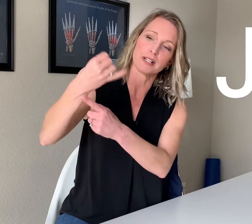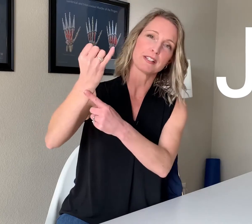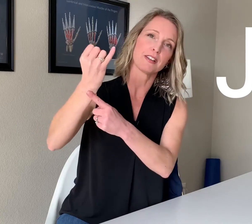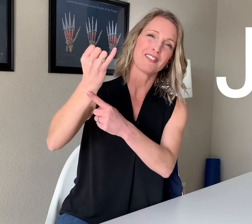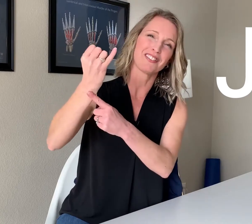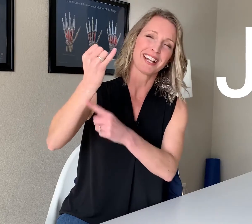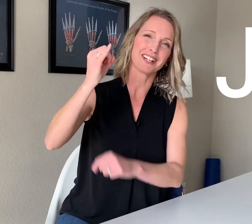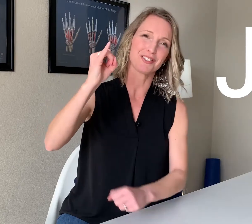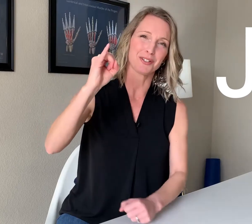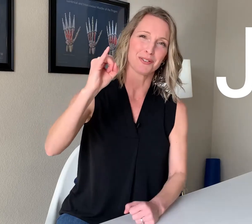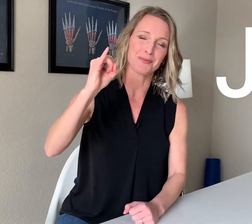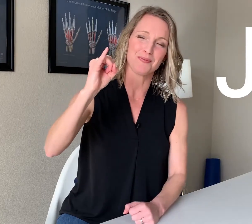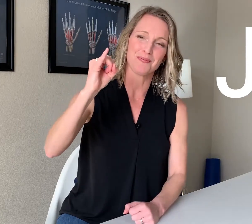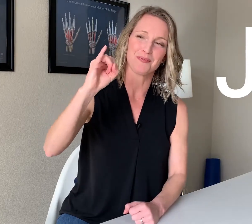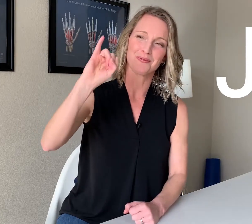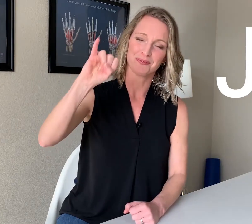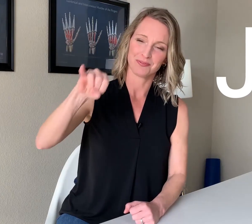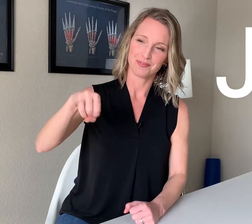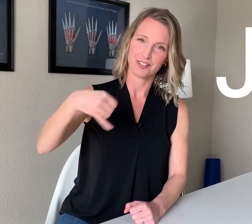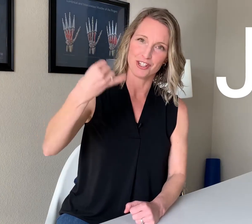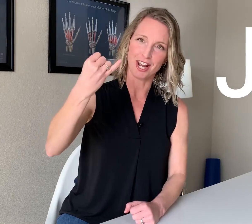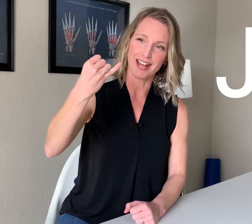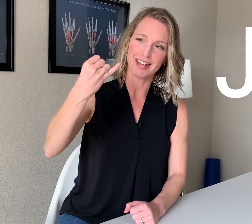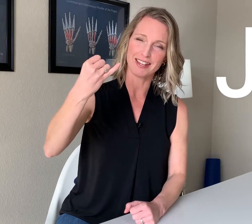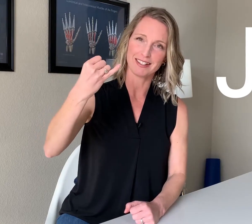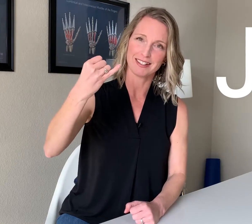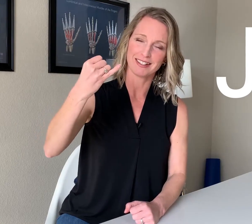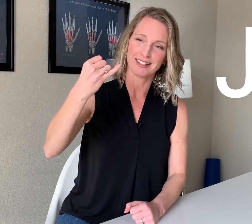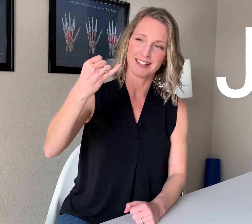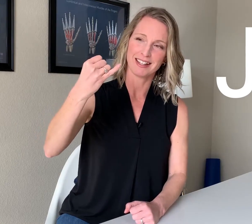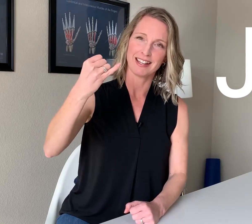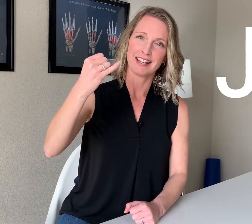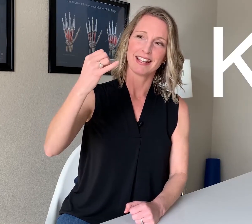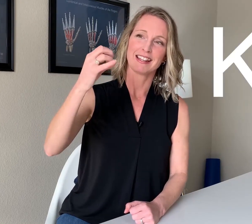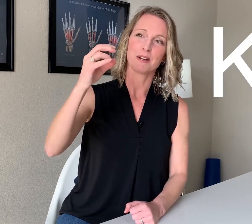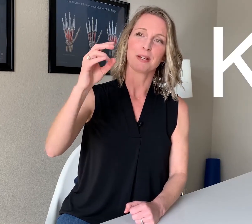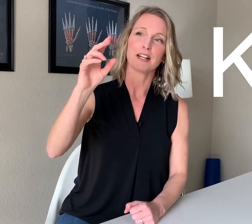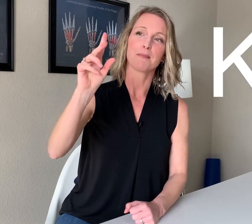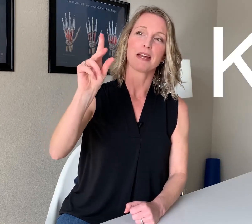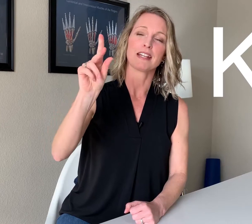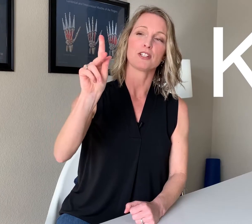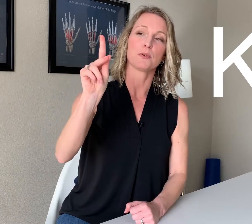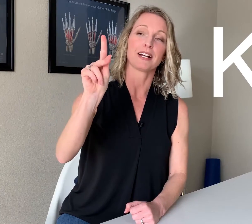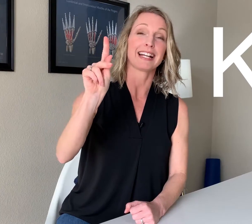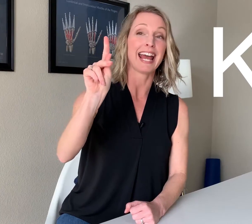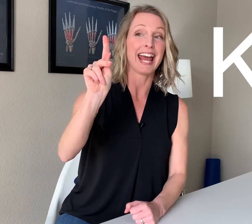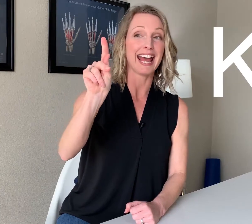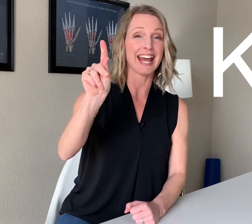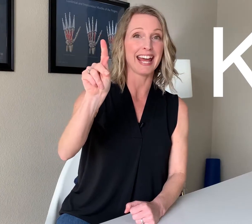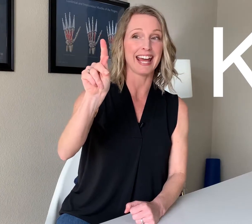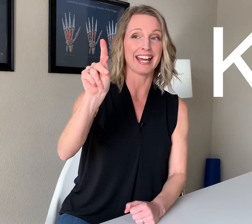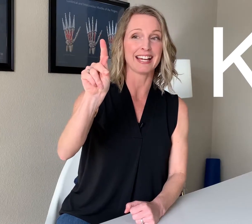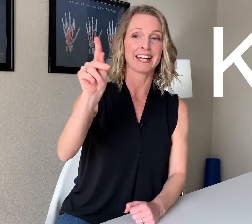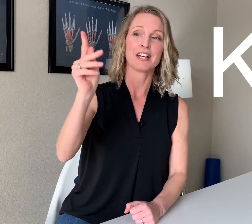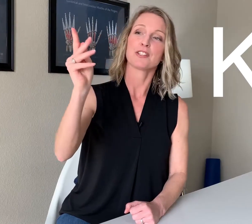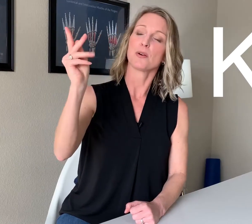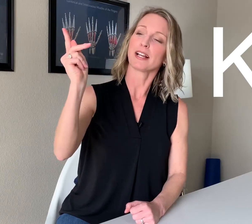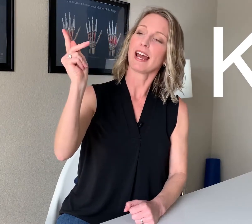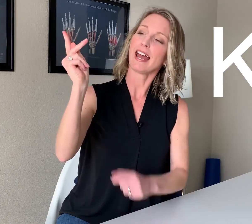wrist flick too. J. Then we come into a K. So a K,